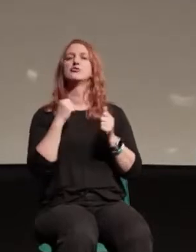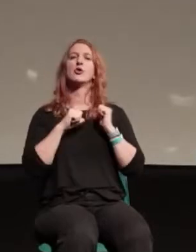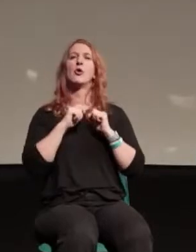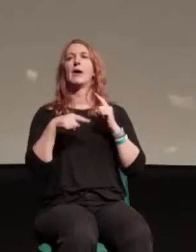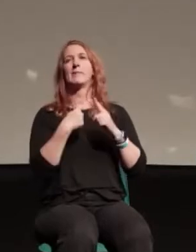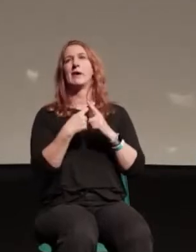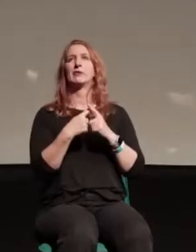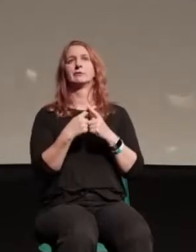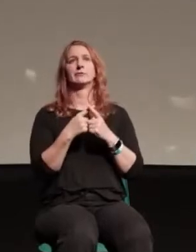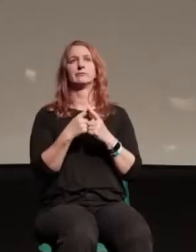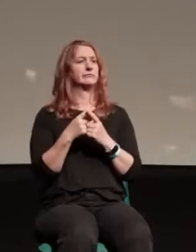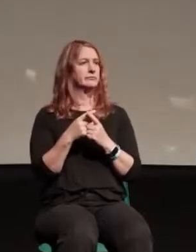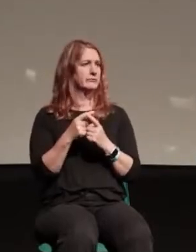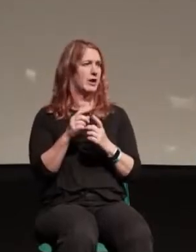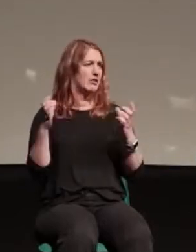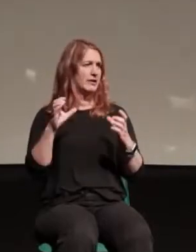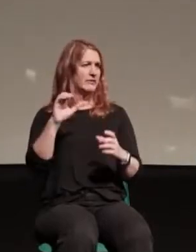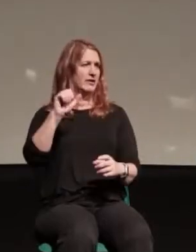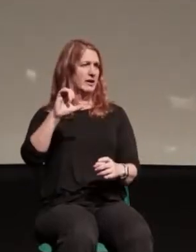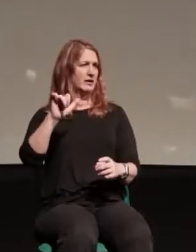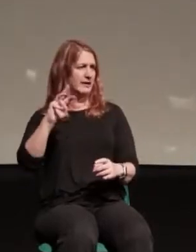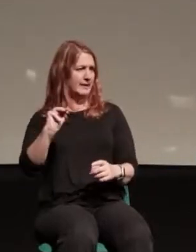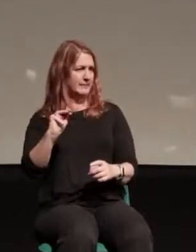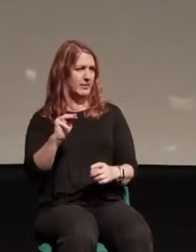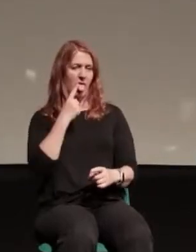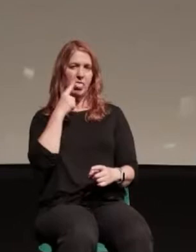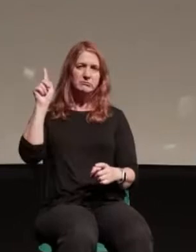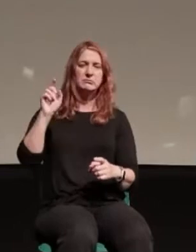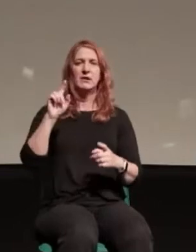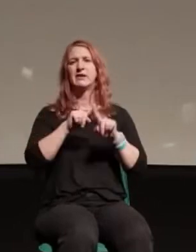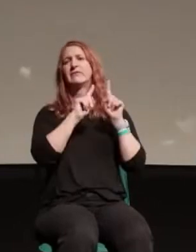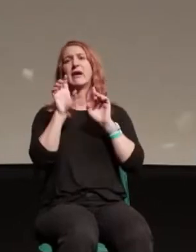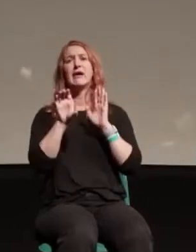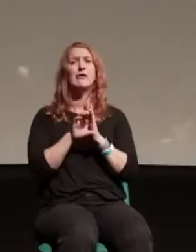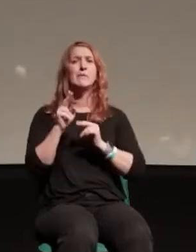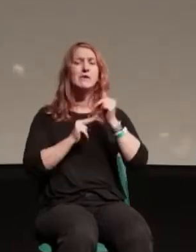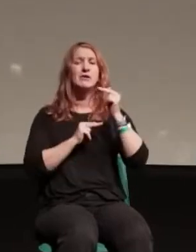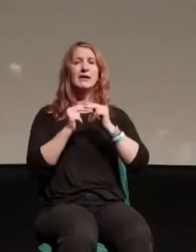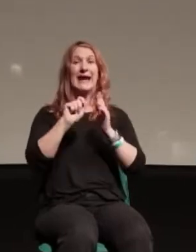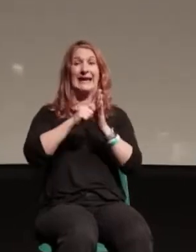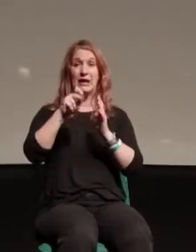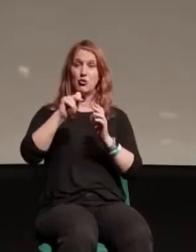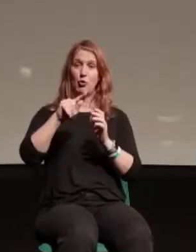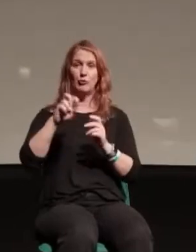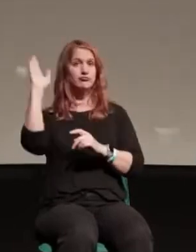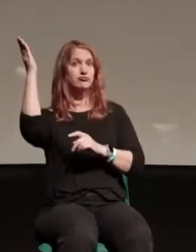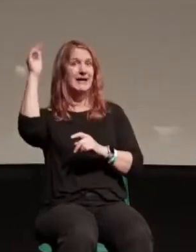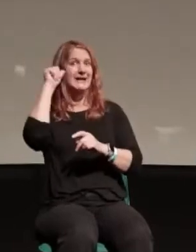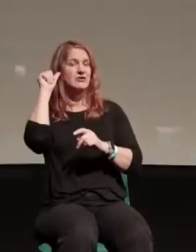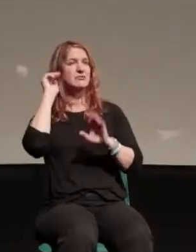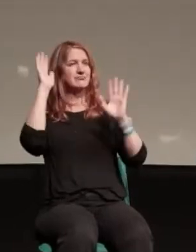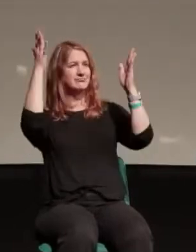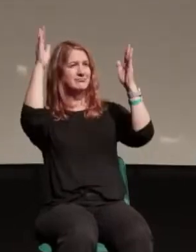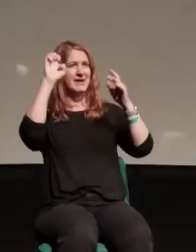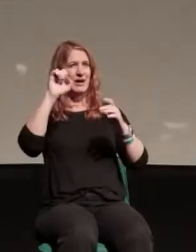with a lot of acclaim, and whose current executive director, Erica Dilday, gave a keynote yesterday. Just a shout out,